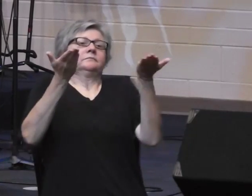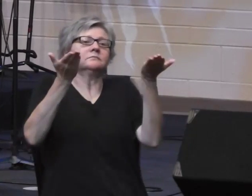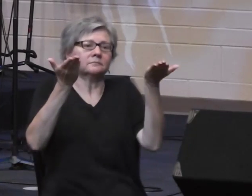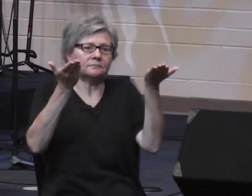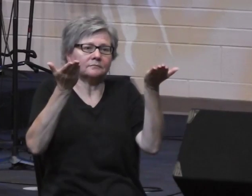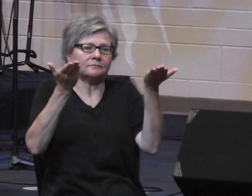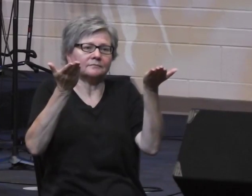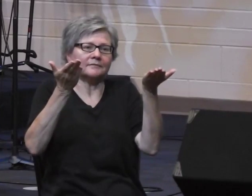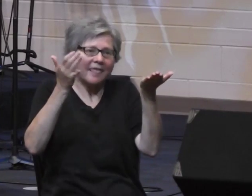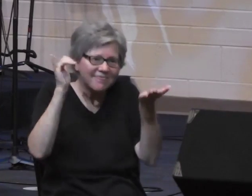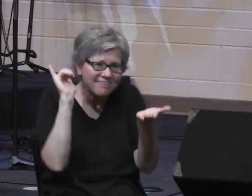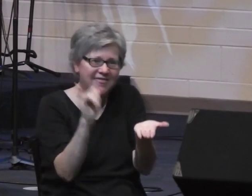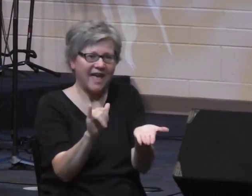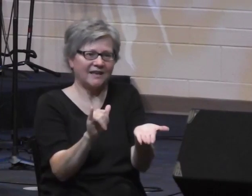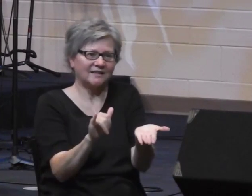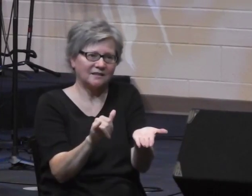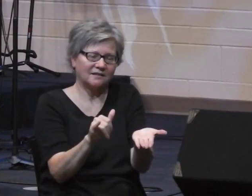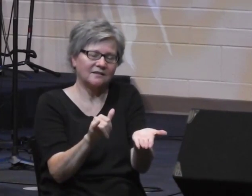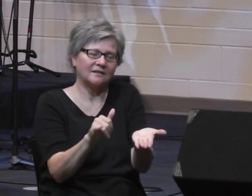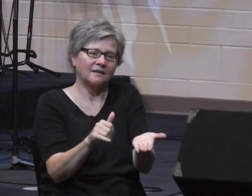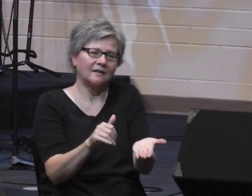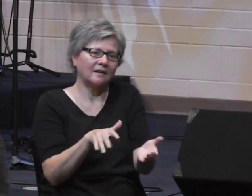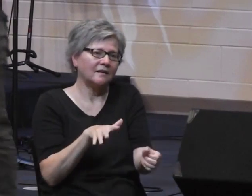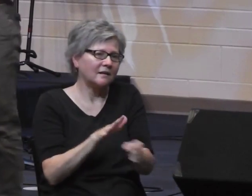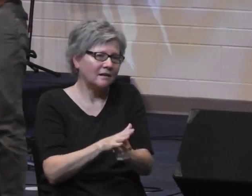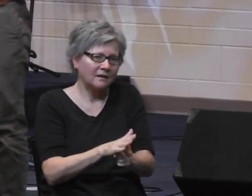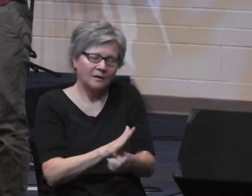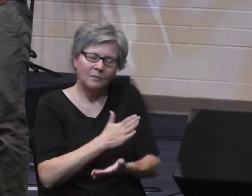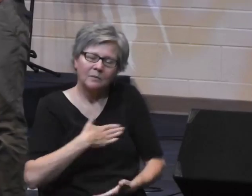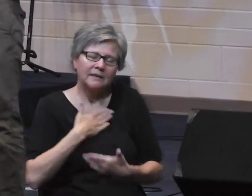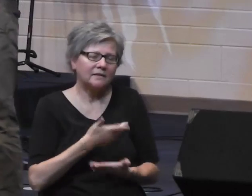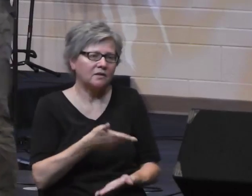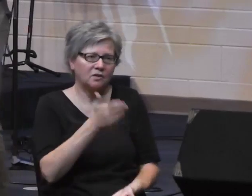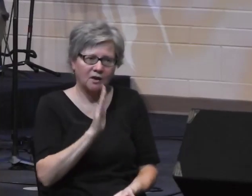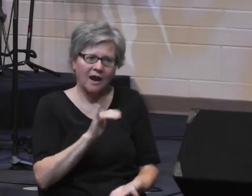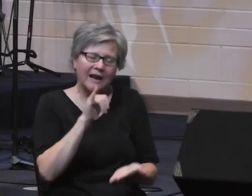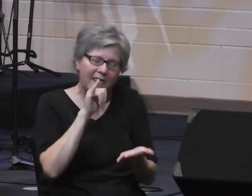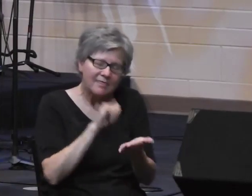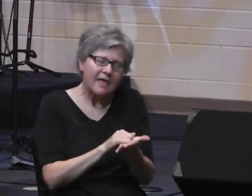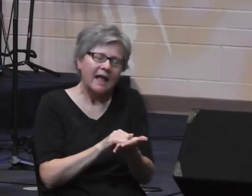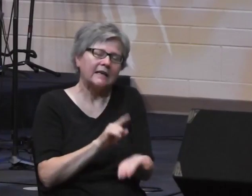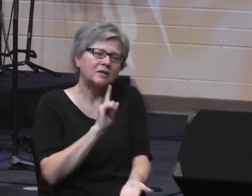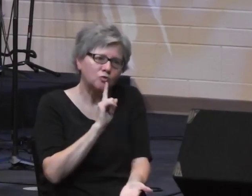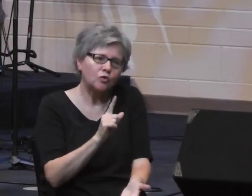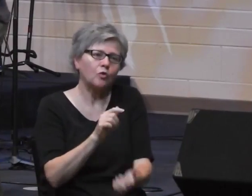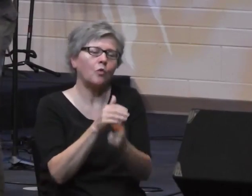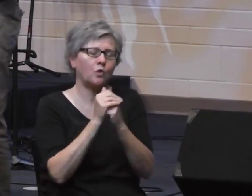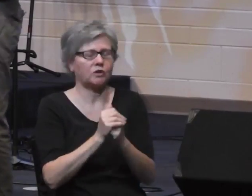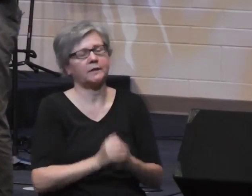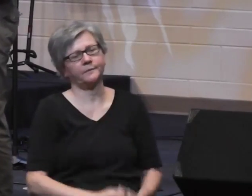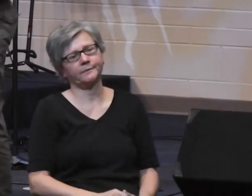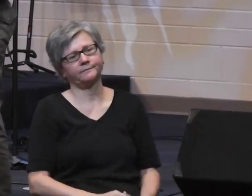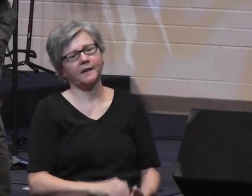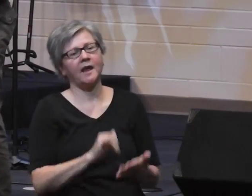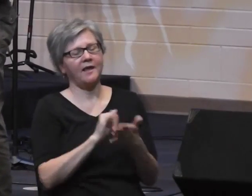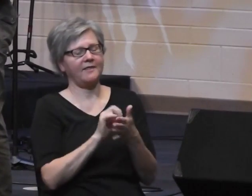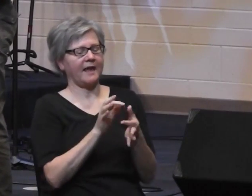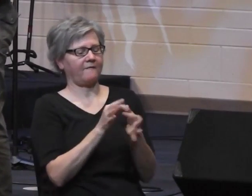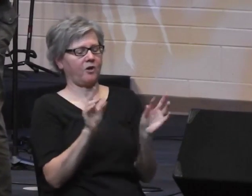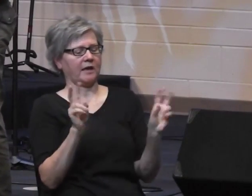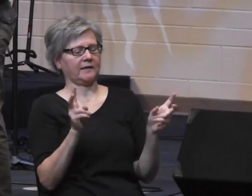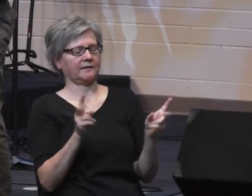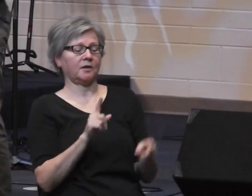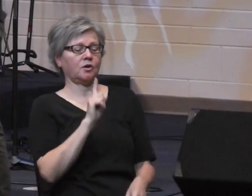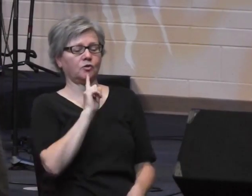holy and pleasing to God. It is true worship. That phrase, true worship, I love